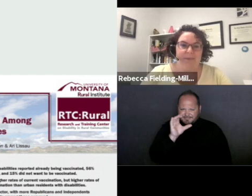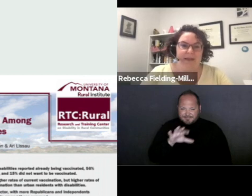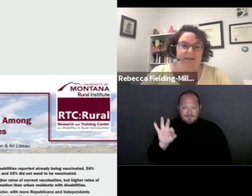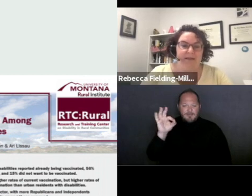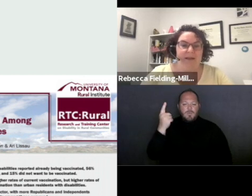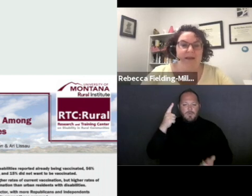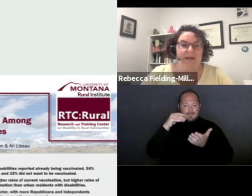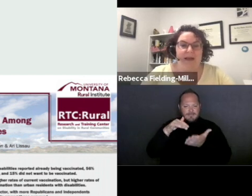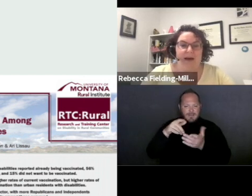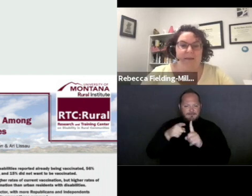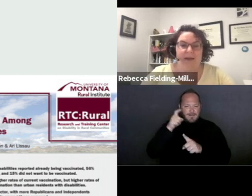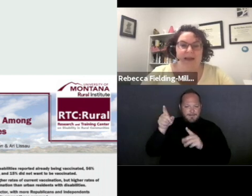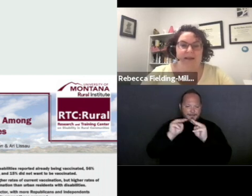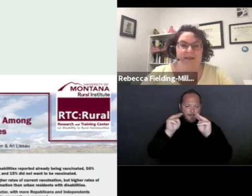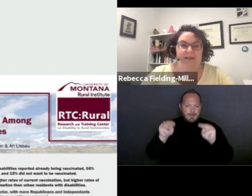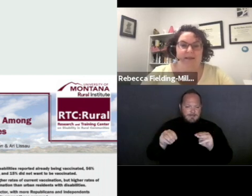with disabilities.